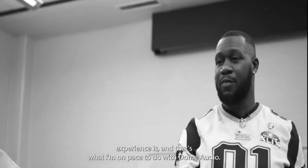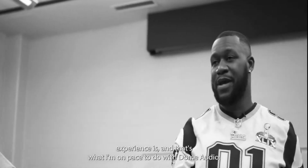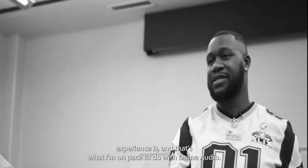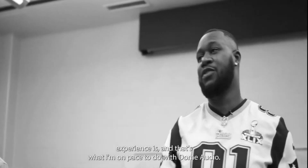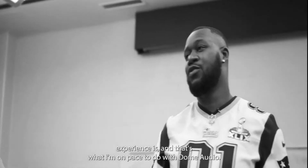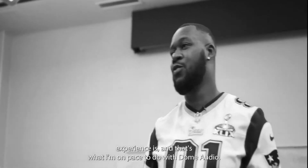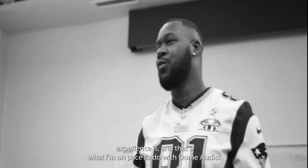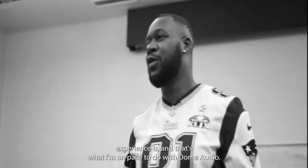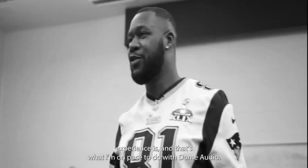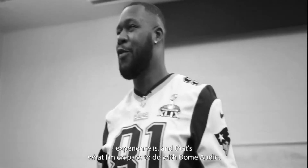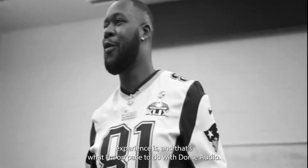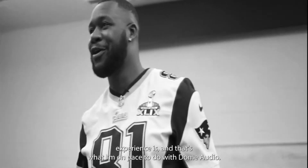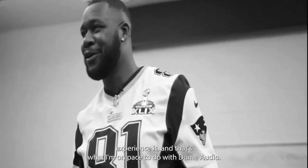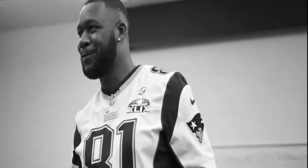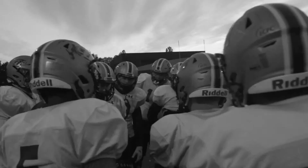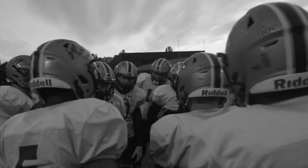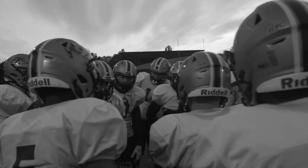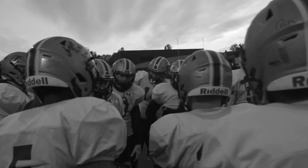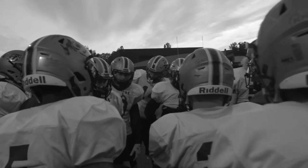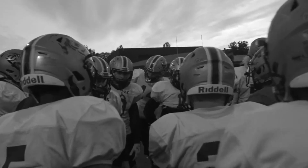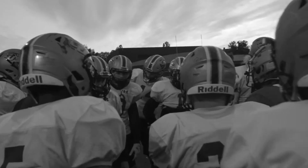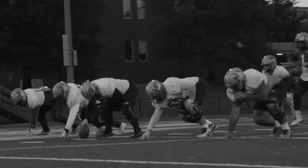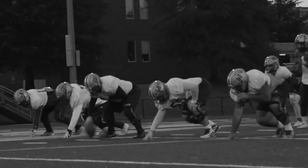that's what I'm on pace to do with Dome Audio.